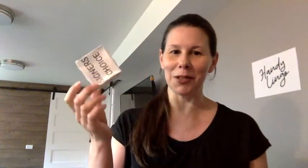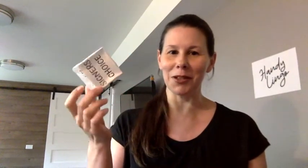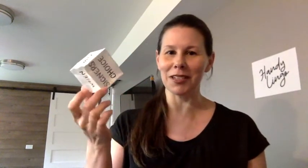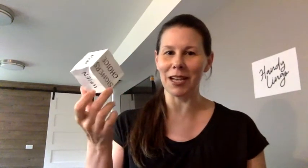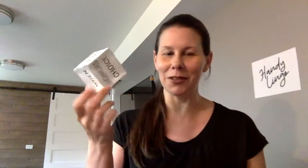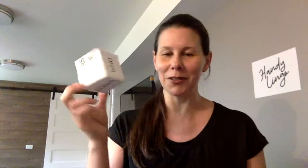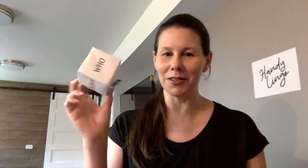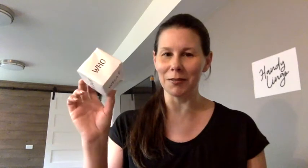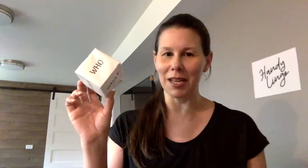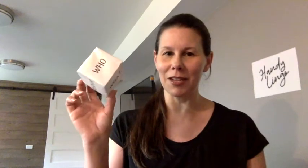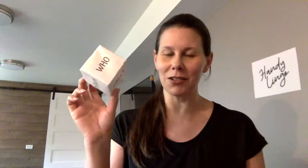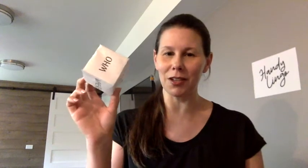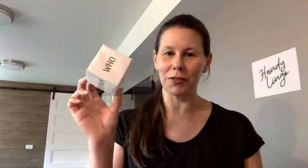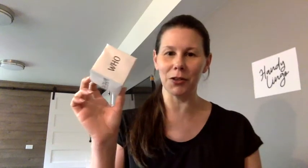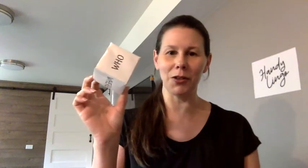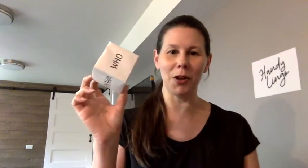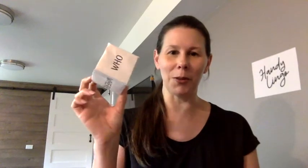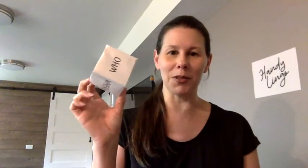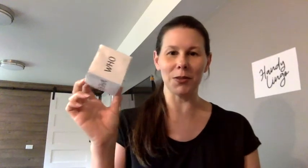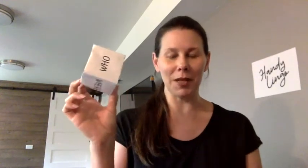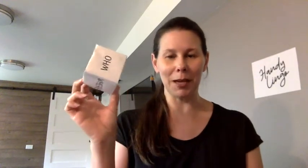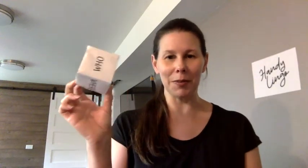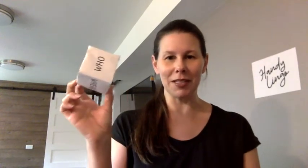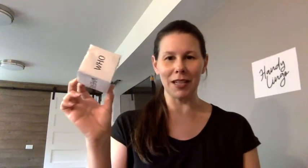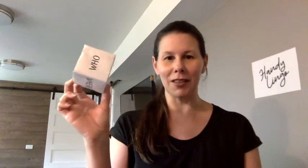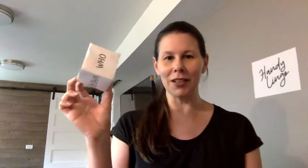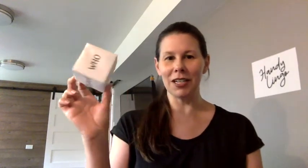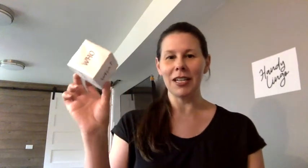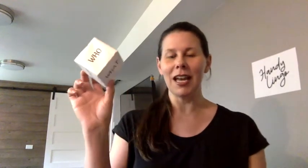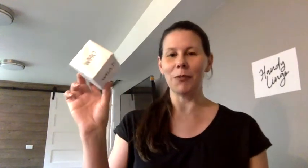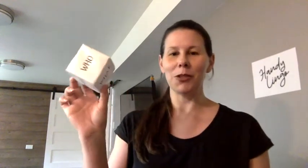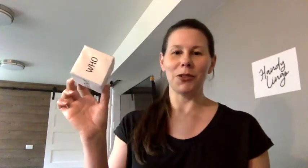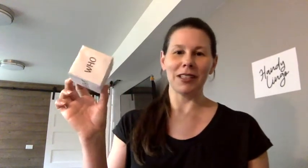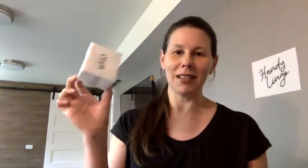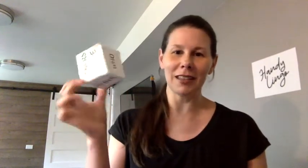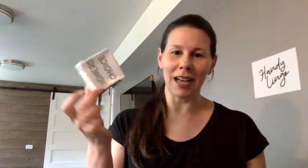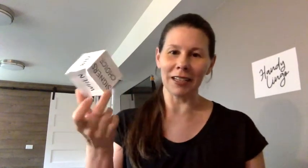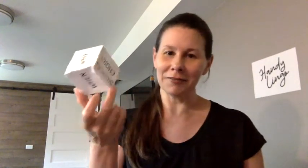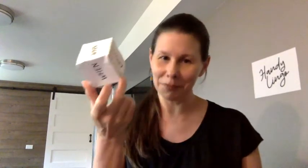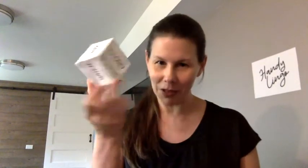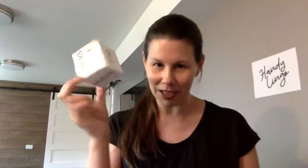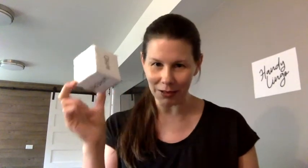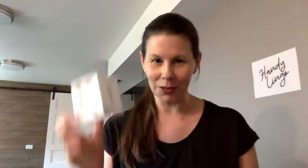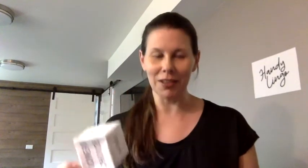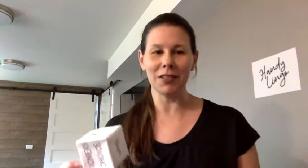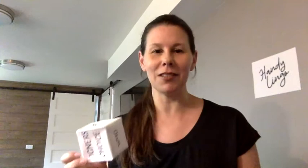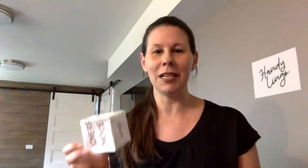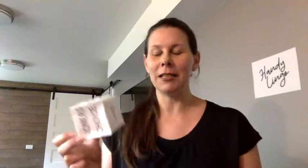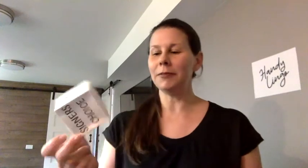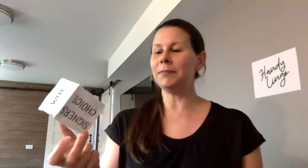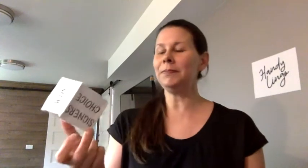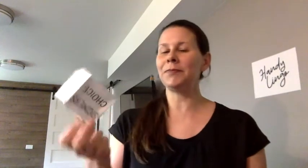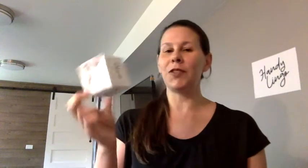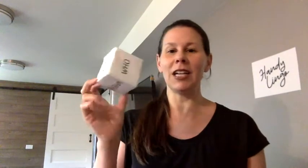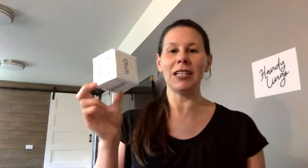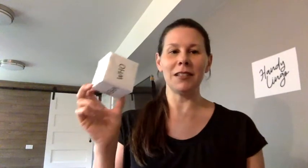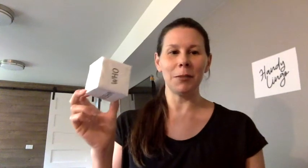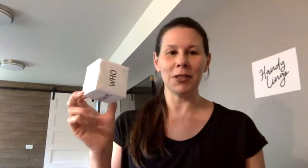can download this and make it yourself in your own home. Since we can't be together and we're doing this online, you can download this. It's very easy to put